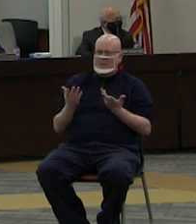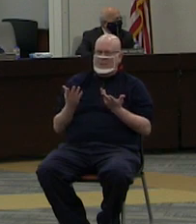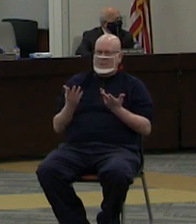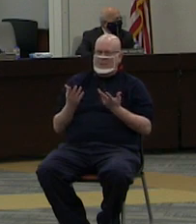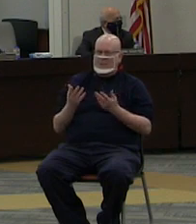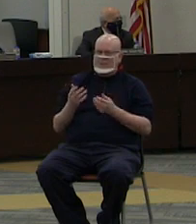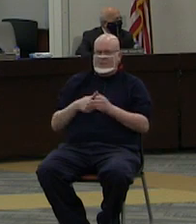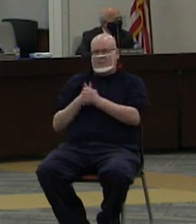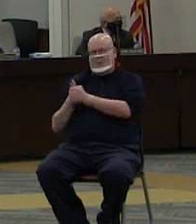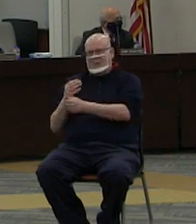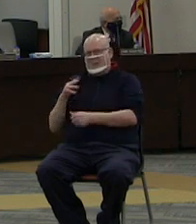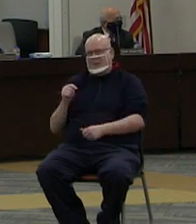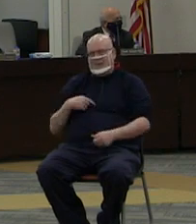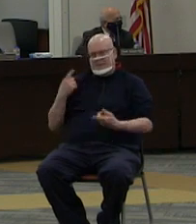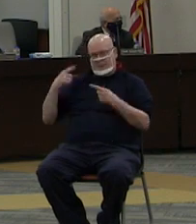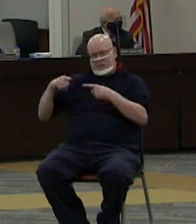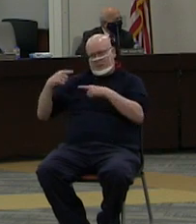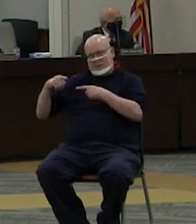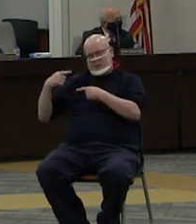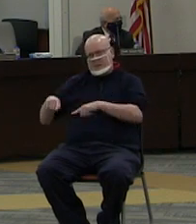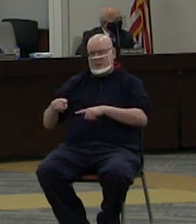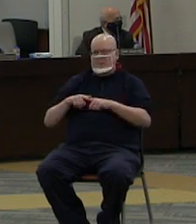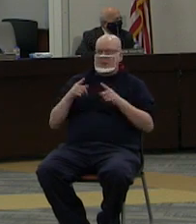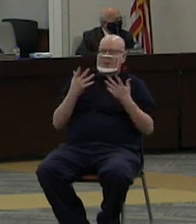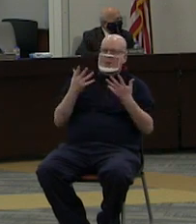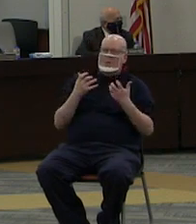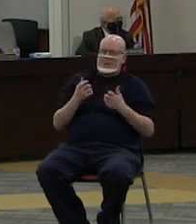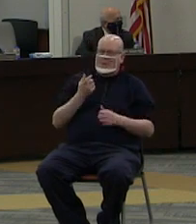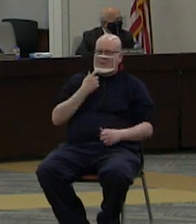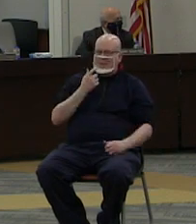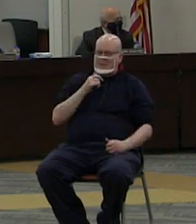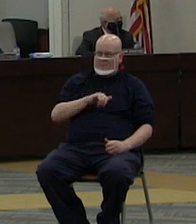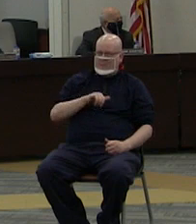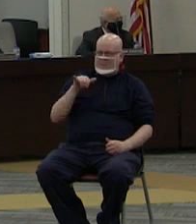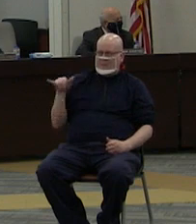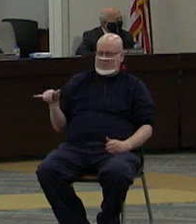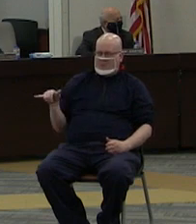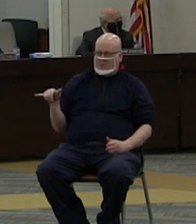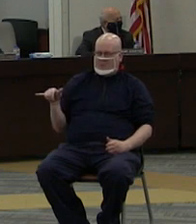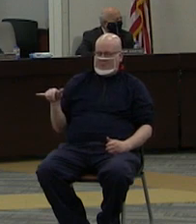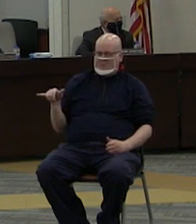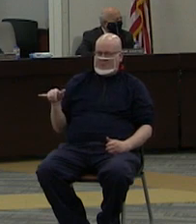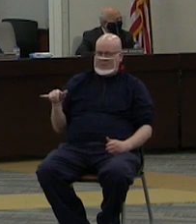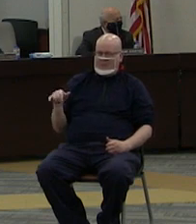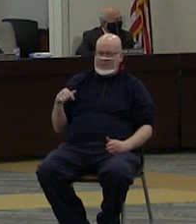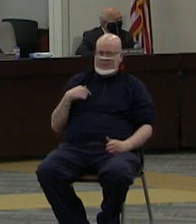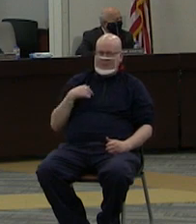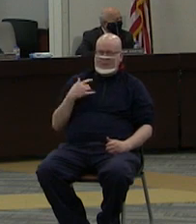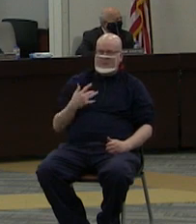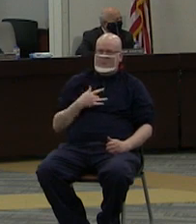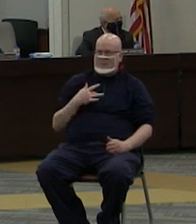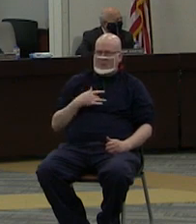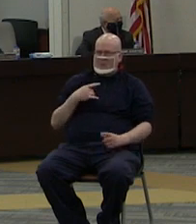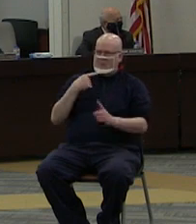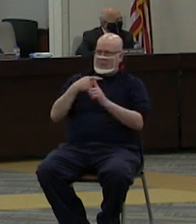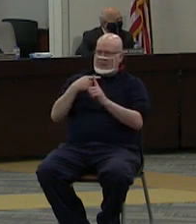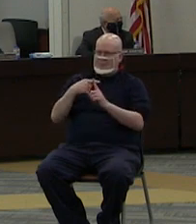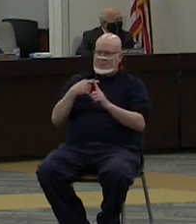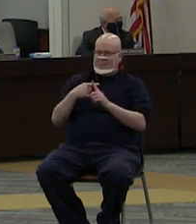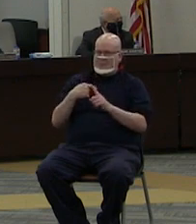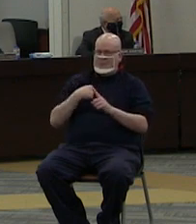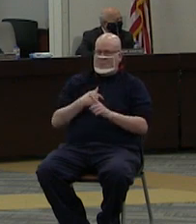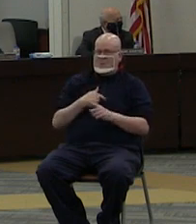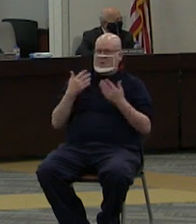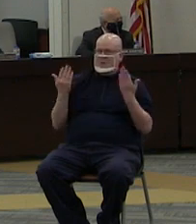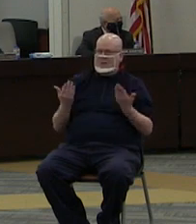whatever Matt said and say, yeah, I kind of agree with that, but I was gonna sort of say something similar. it just, it feels like there's optimism. We're here in a building. We're